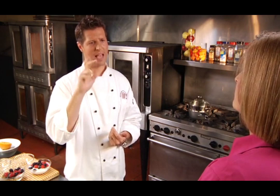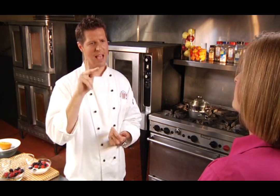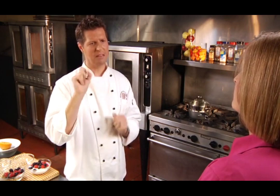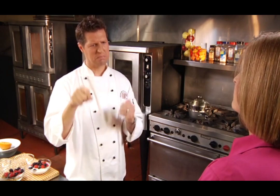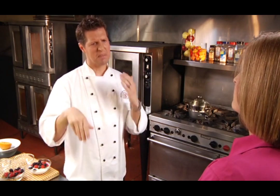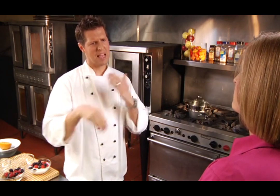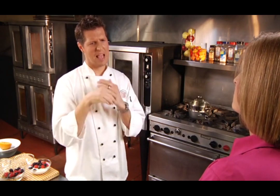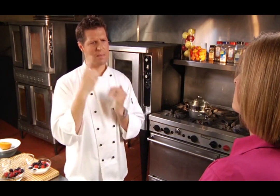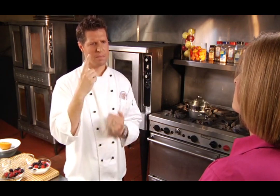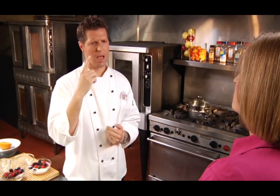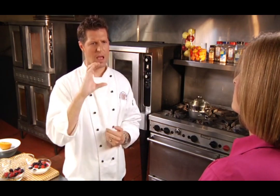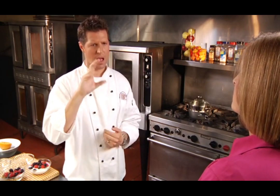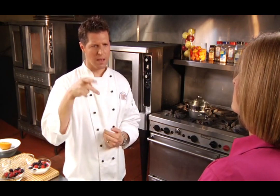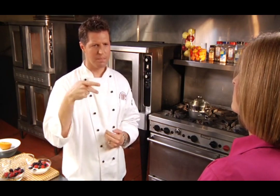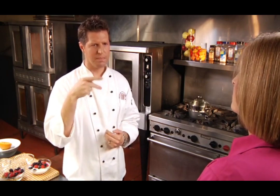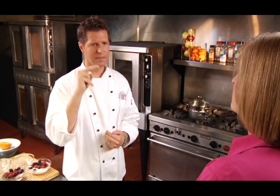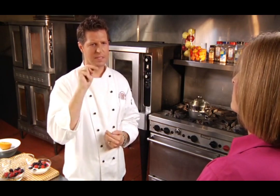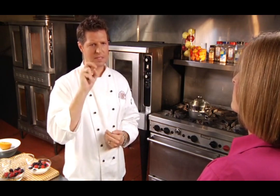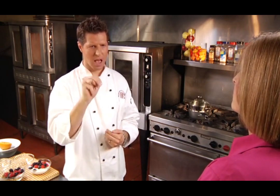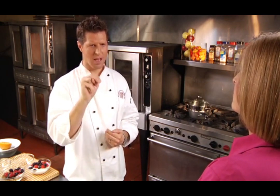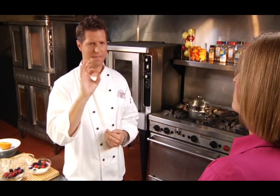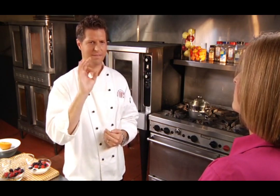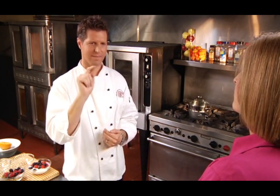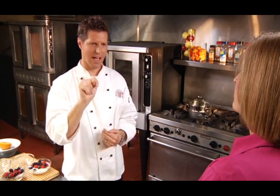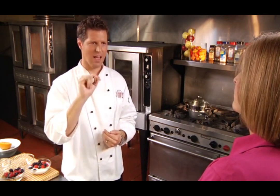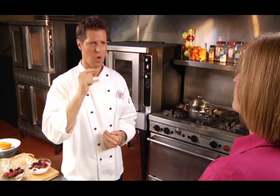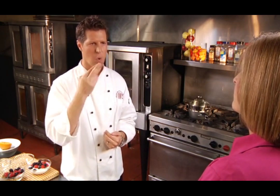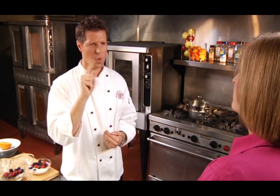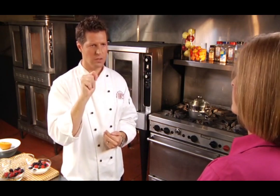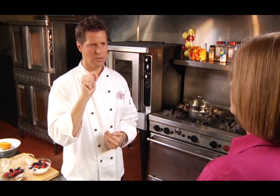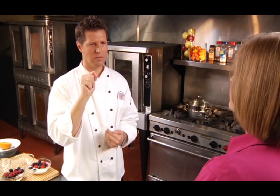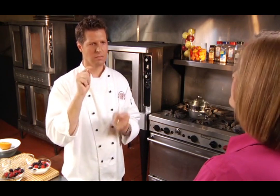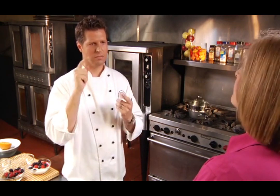and 1 cup of non-fat yogurt for the tzatziki dip as a snack.